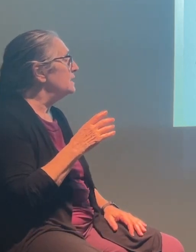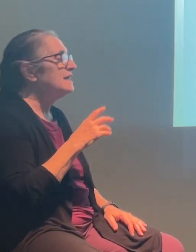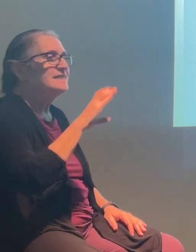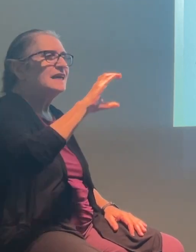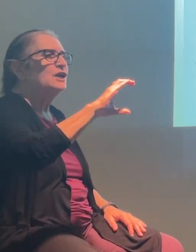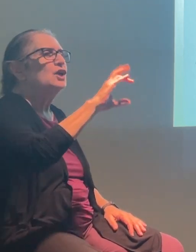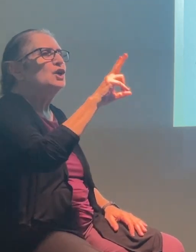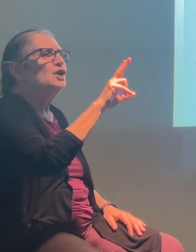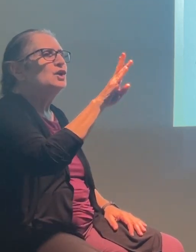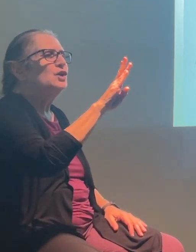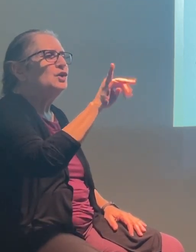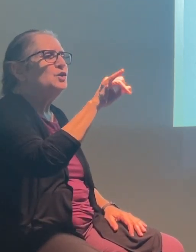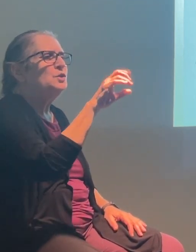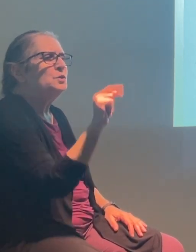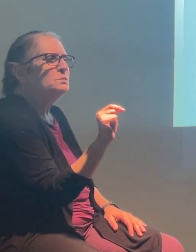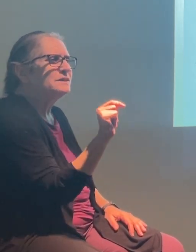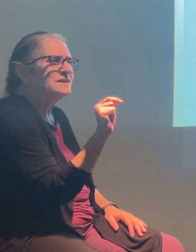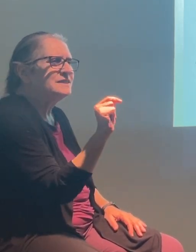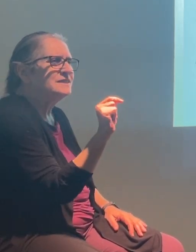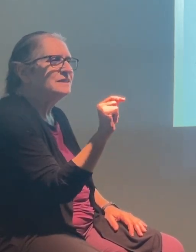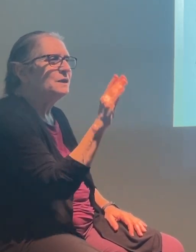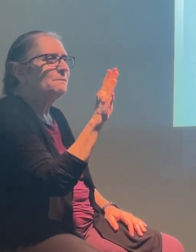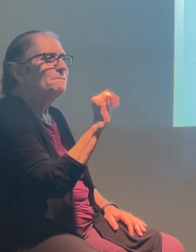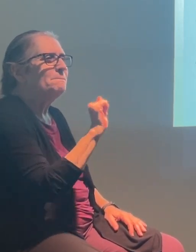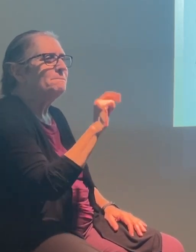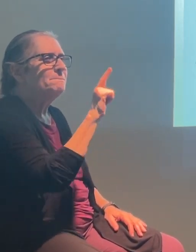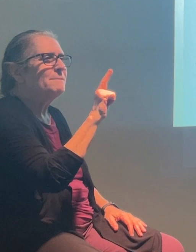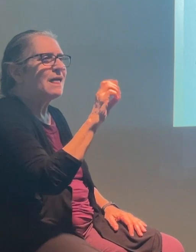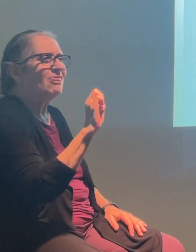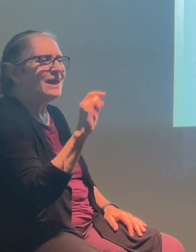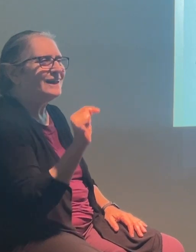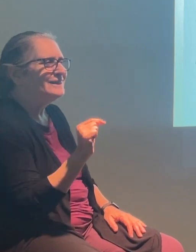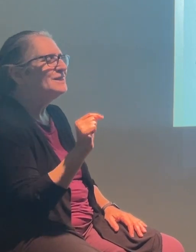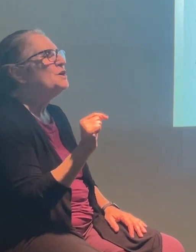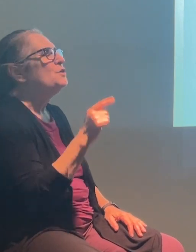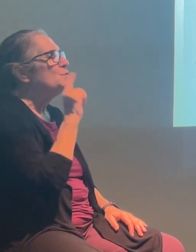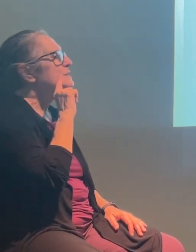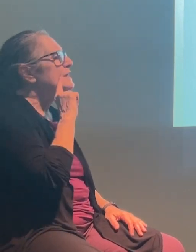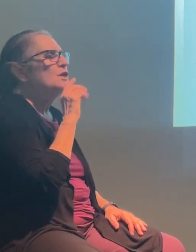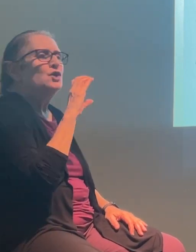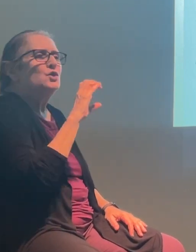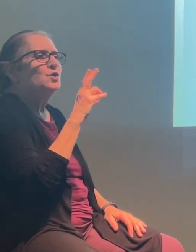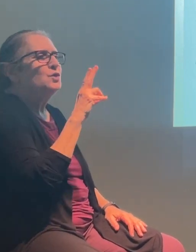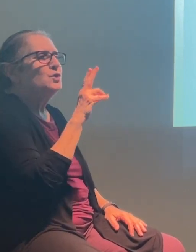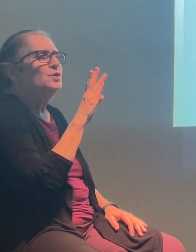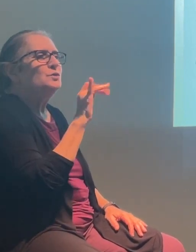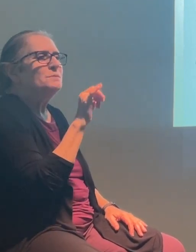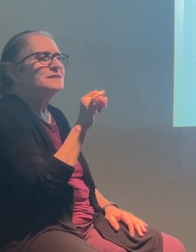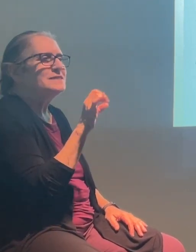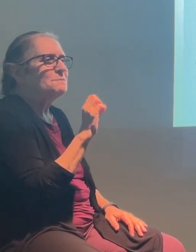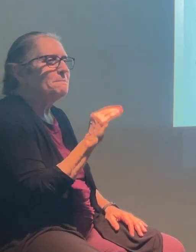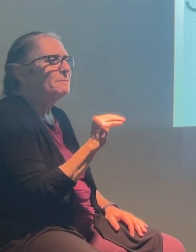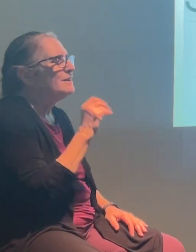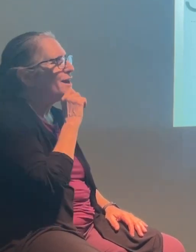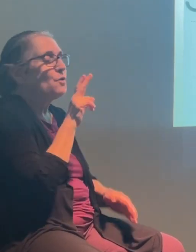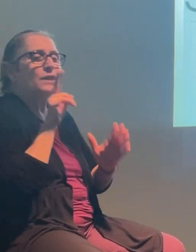very angular. It's a very different thing. So you see, Cubism is also not just in painting, it can be also in